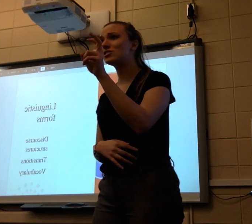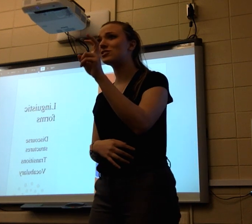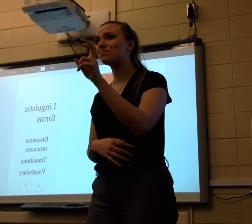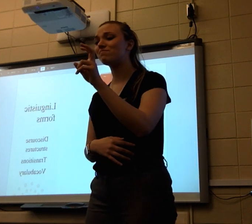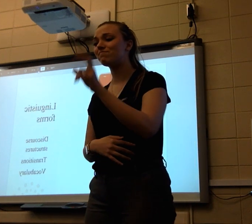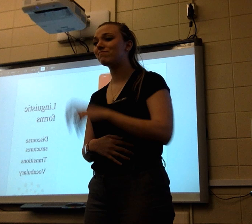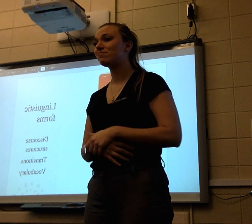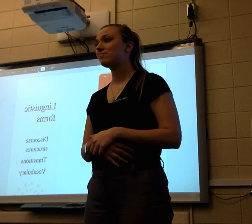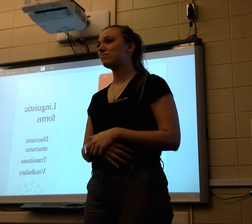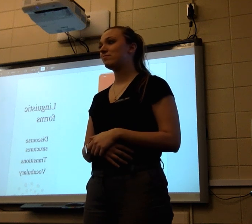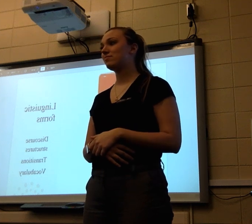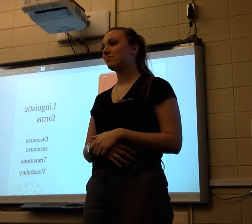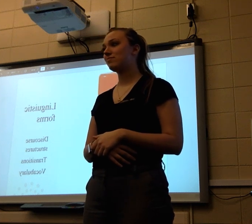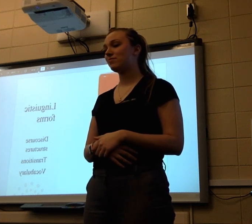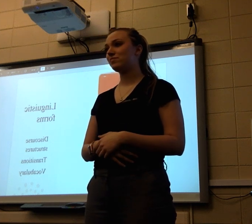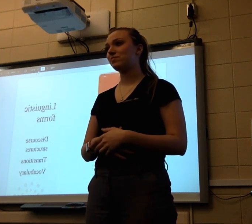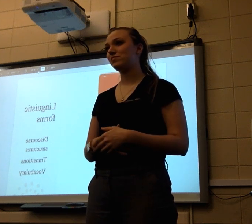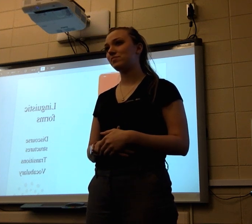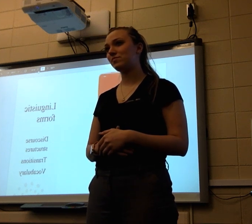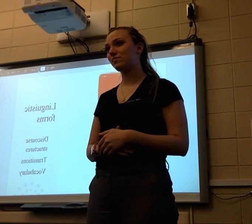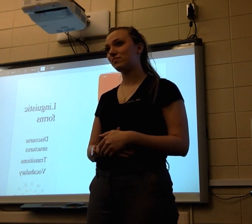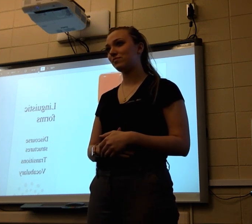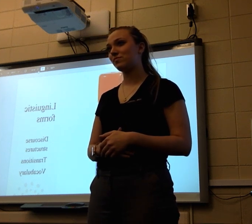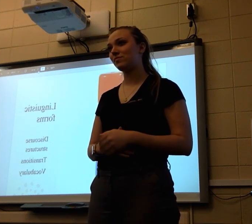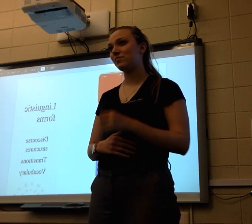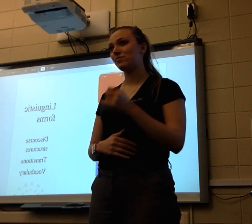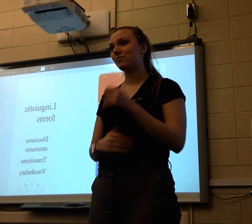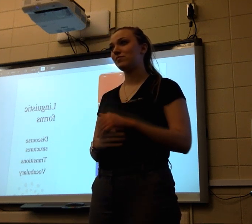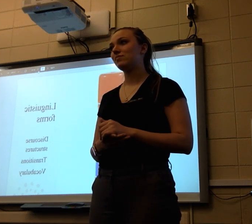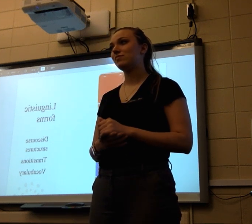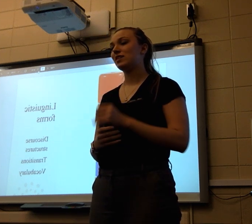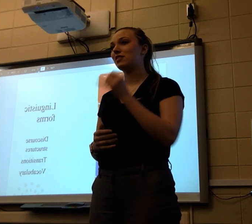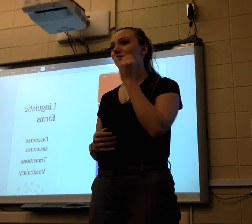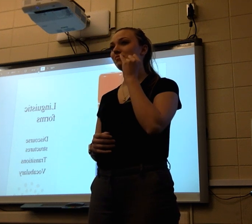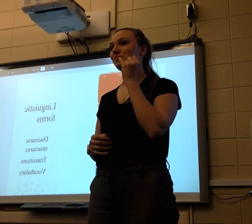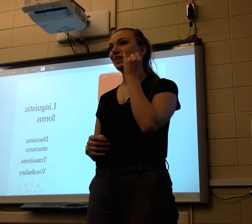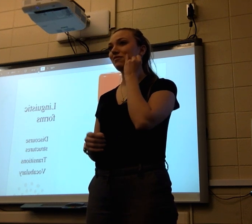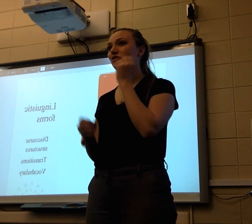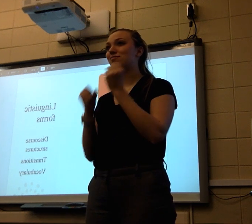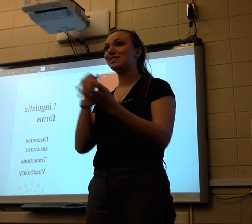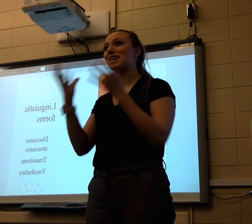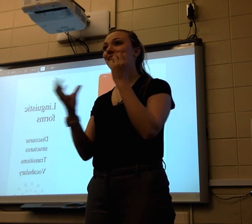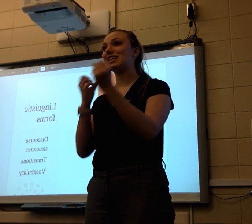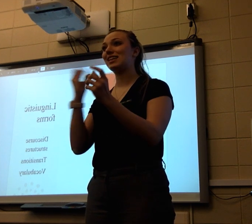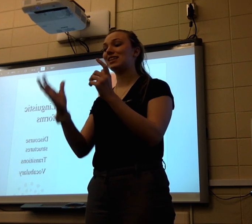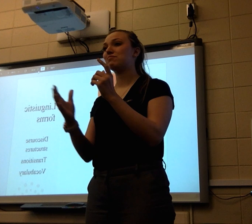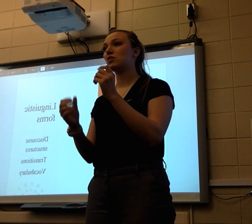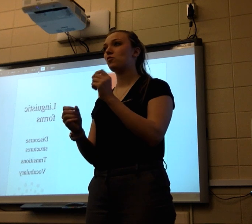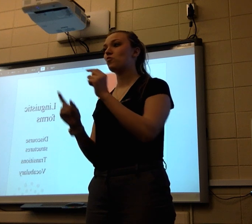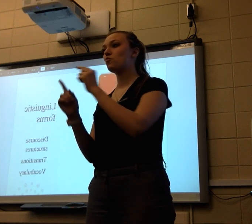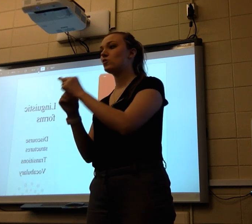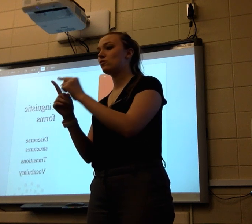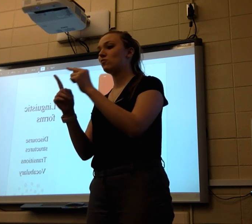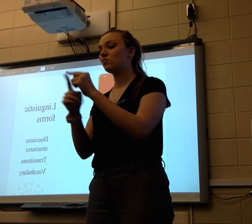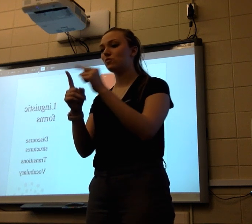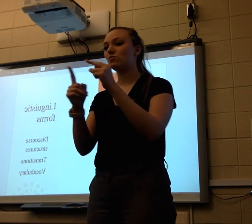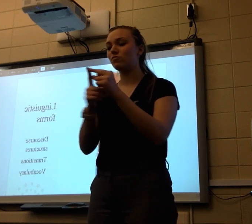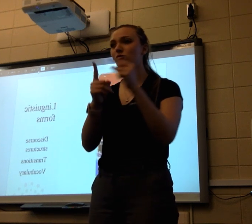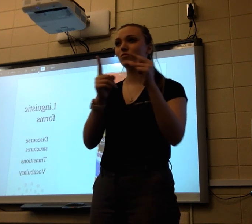And again, if we're working on a literal word-to-word level, unfortunately, those implicit transition markers will